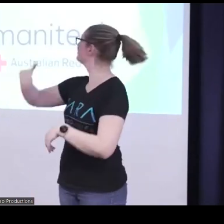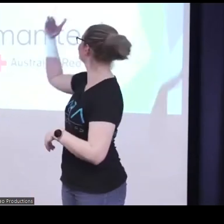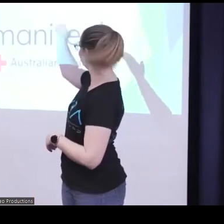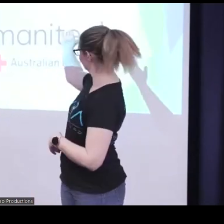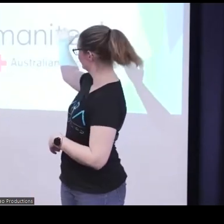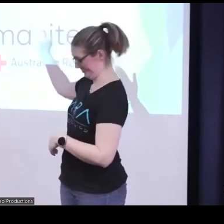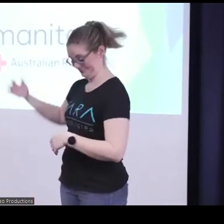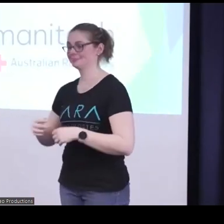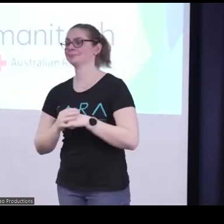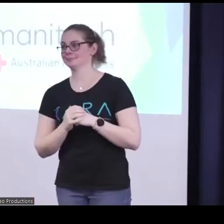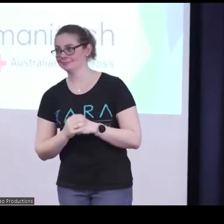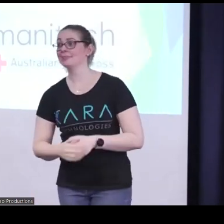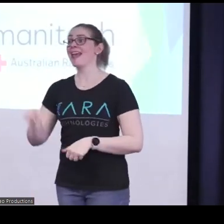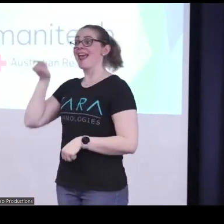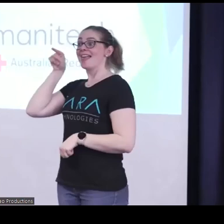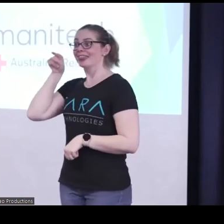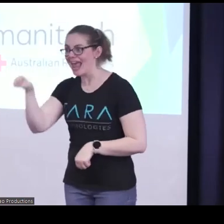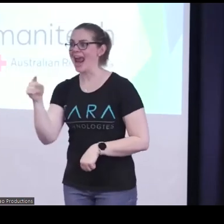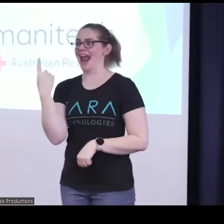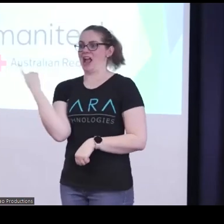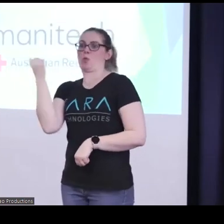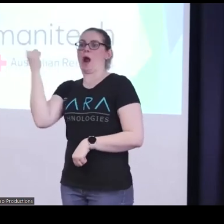We want to thank Humanitech.